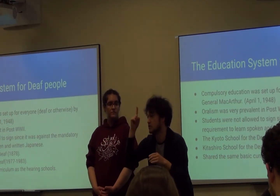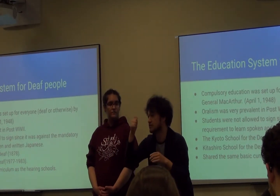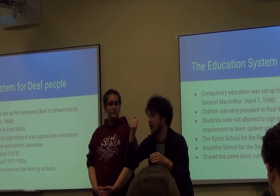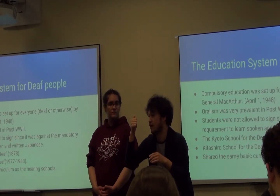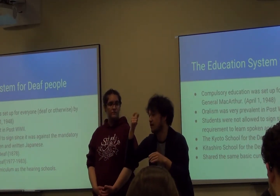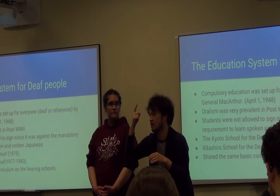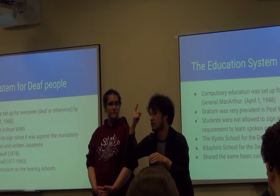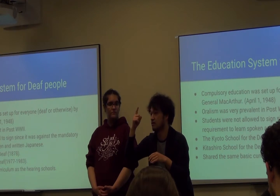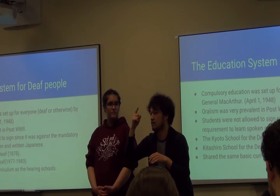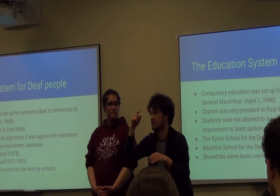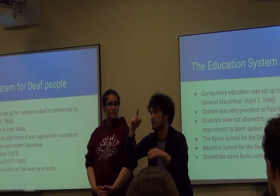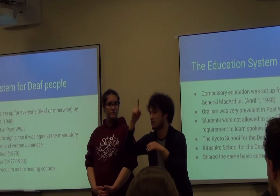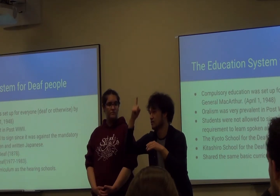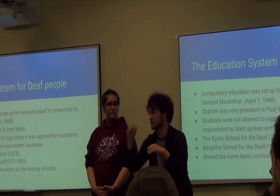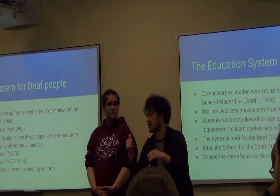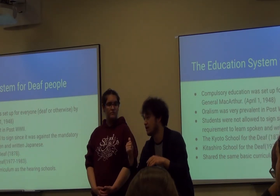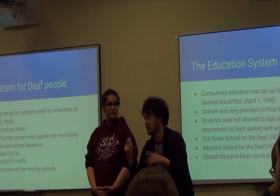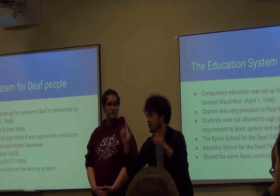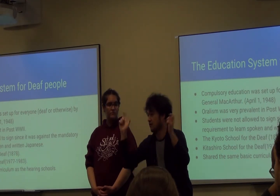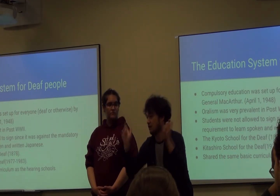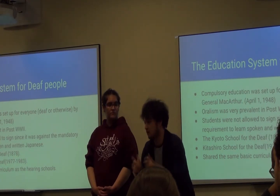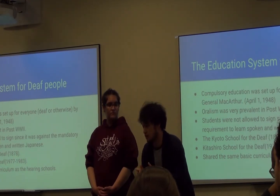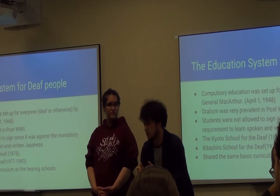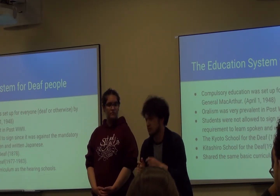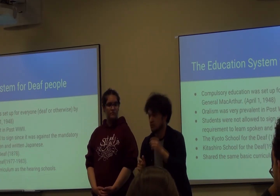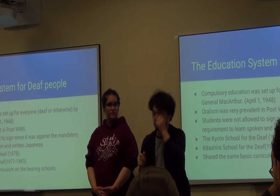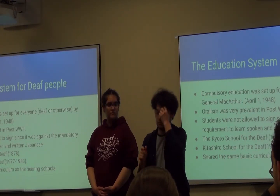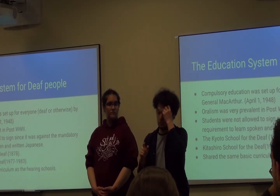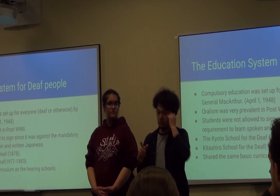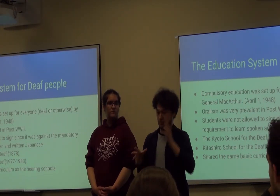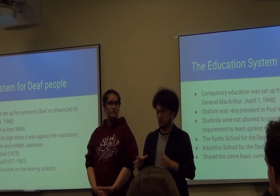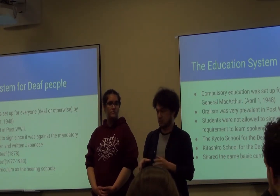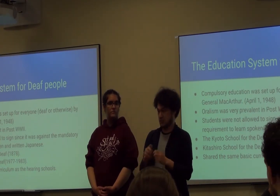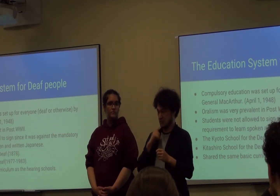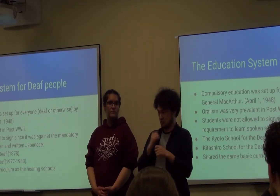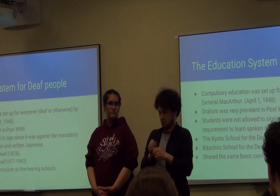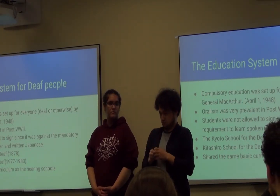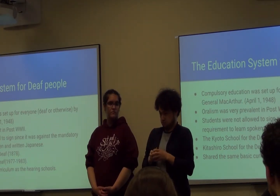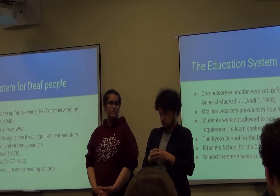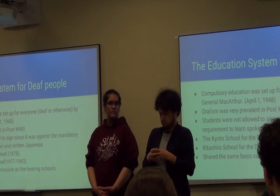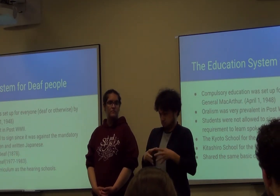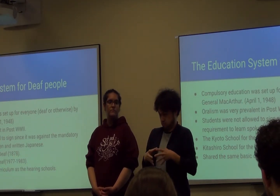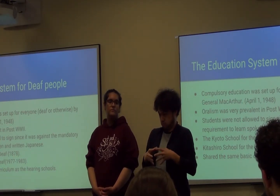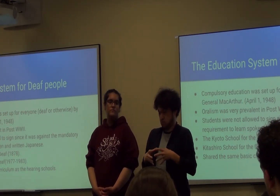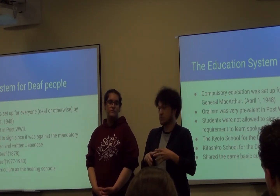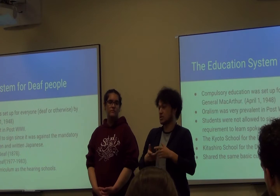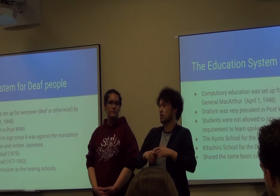Now, they have like maybe 30, 40, the classes have really gotten much smaller.